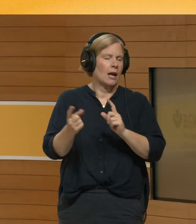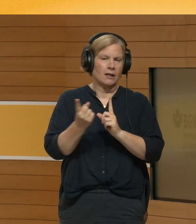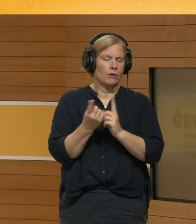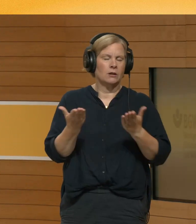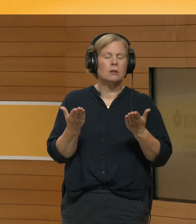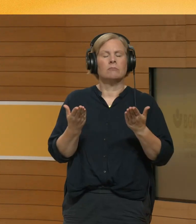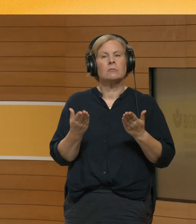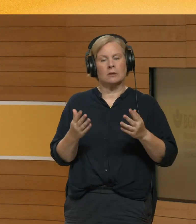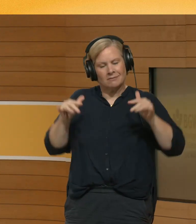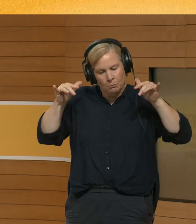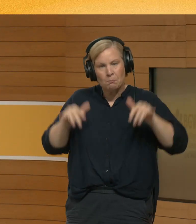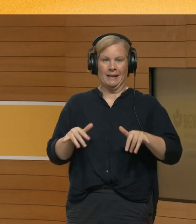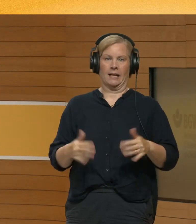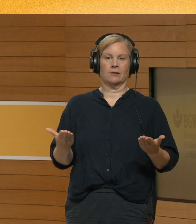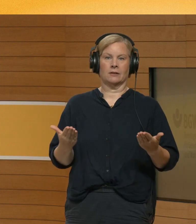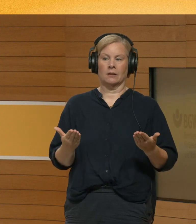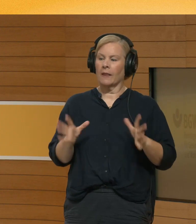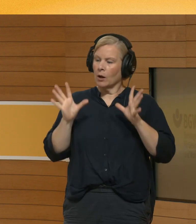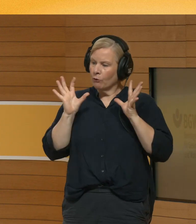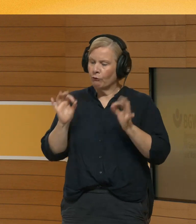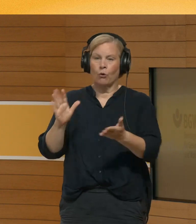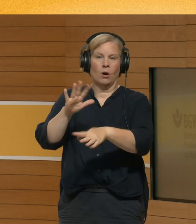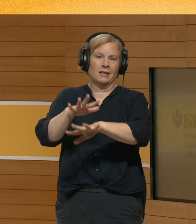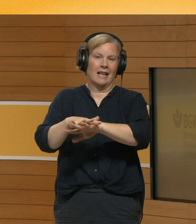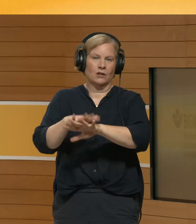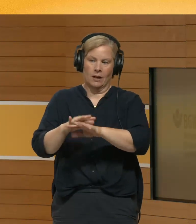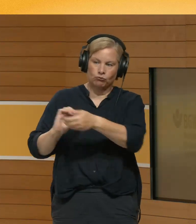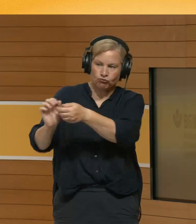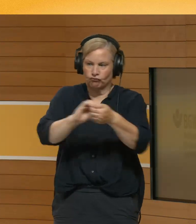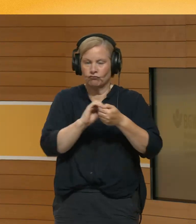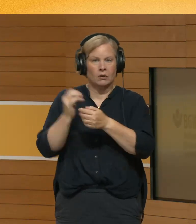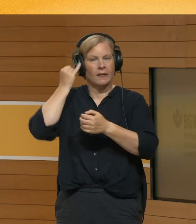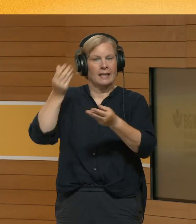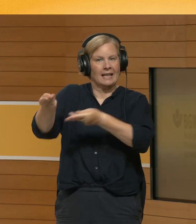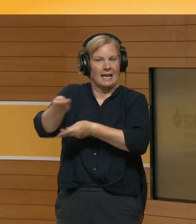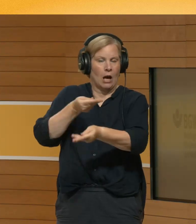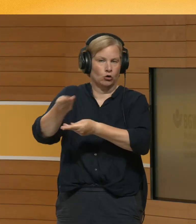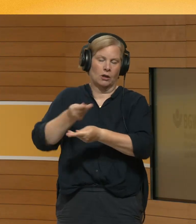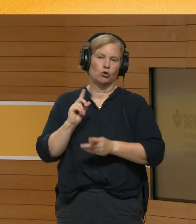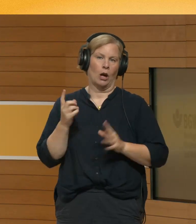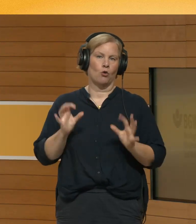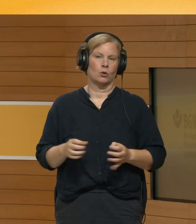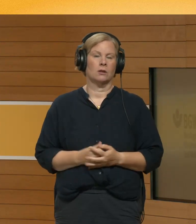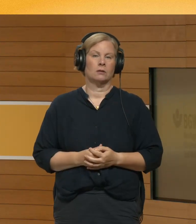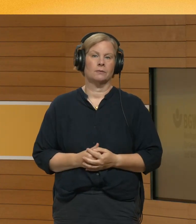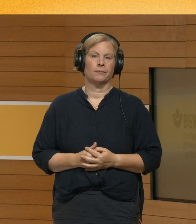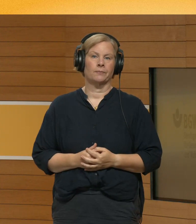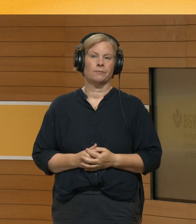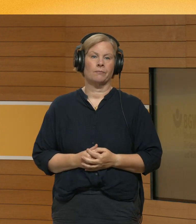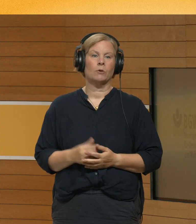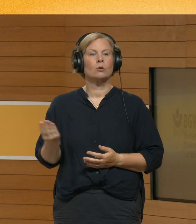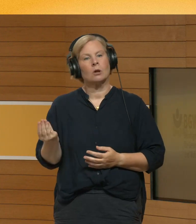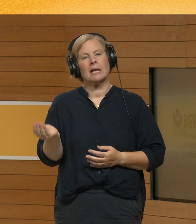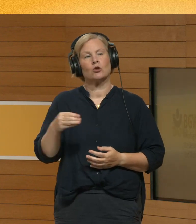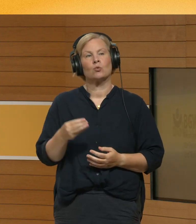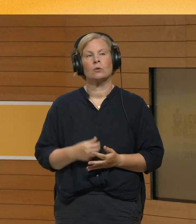sharing ideas. Yeah. So that's our platforms, and I would say besides that, we also have